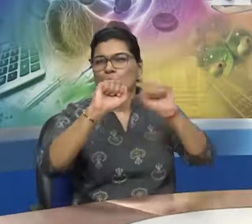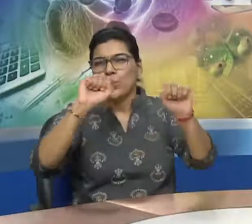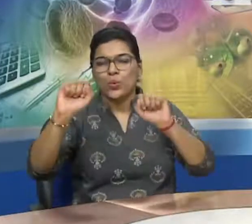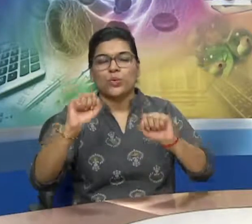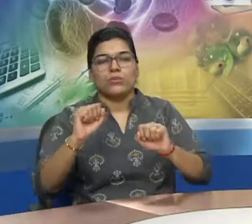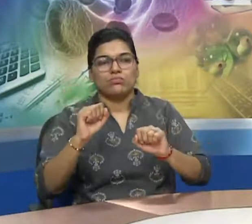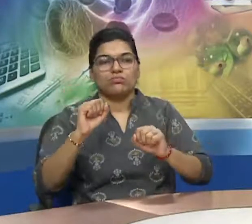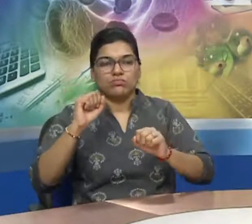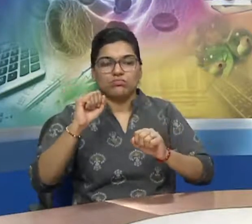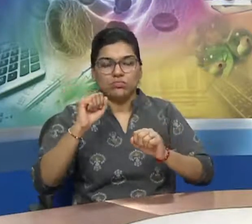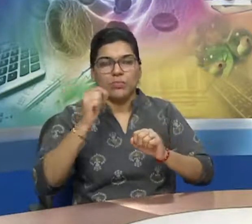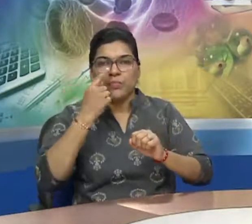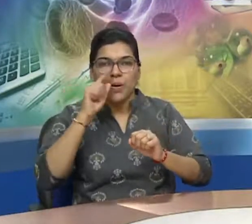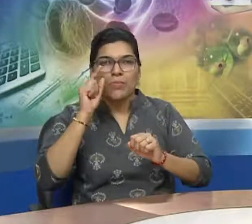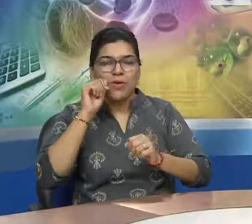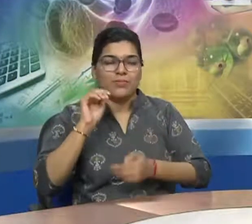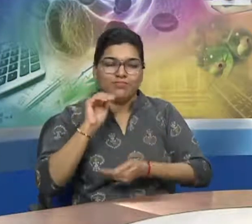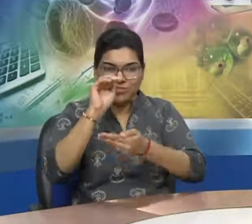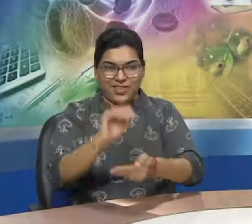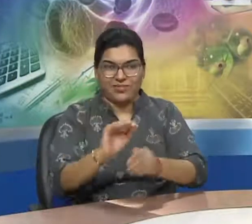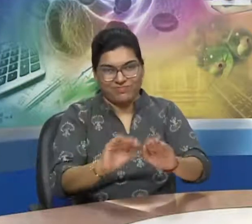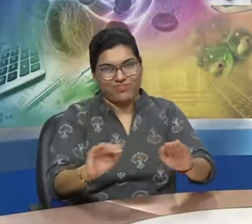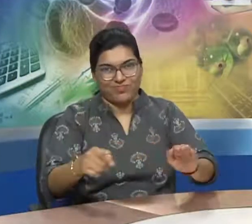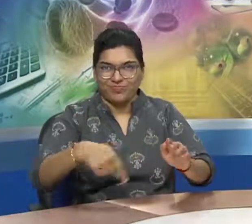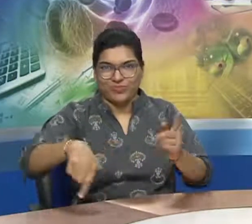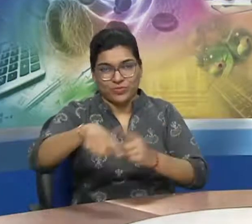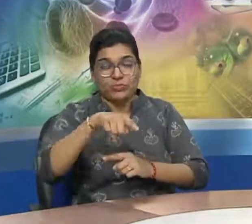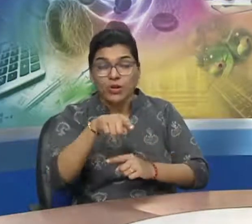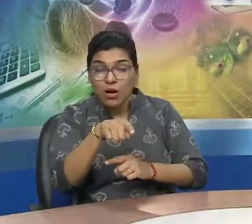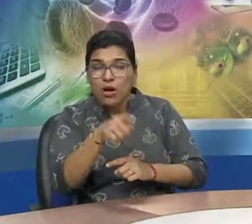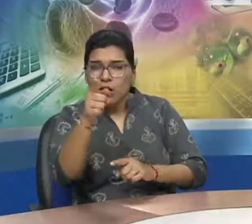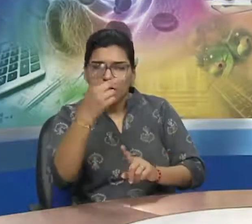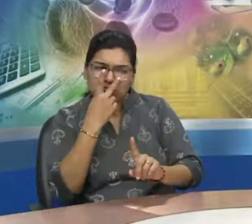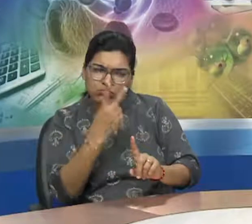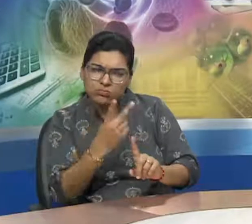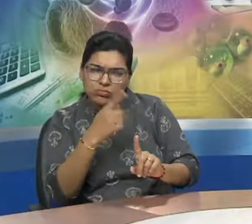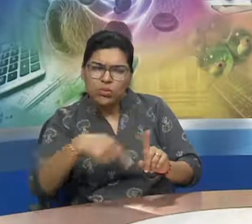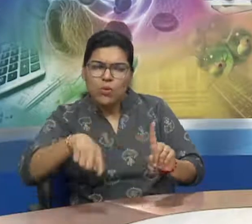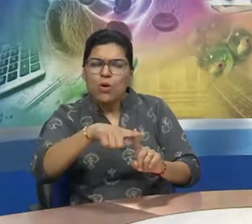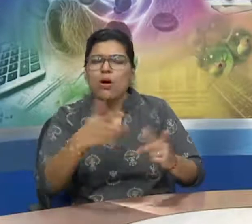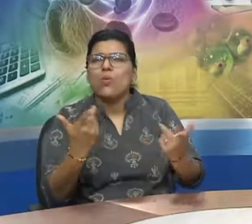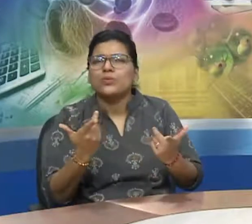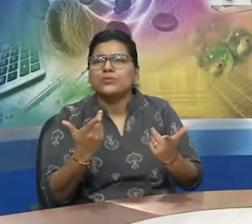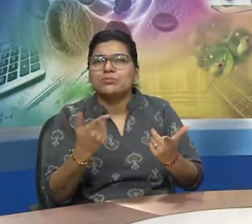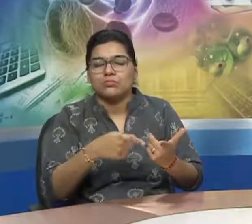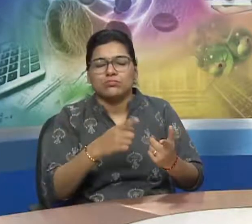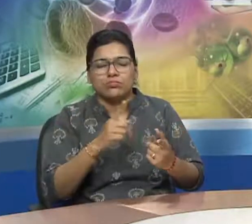As children, we all are innocent, loving, and honest about our feelings.